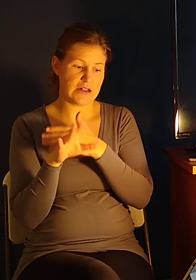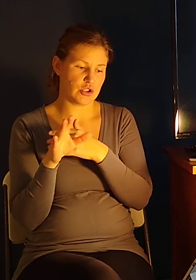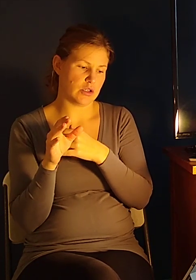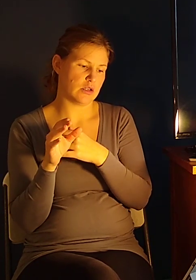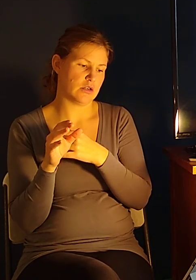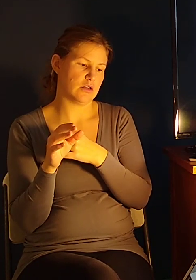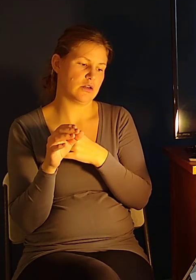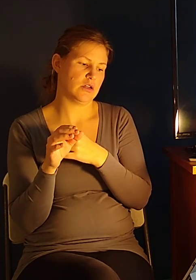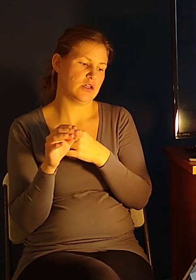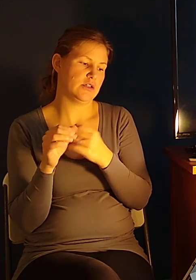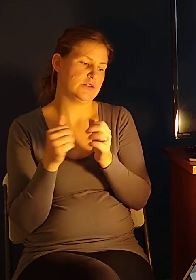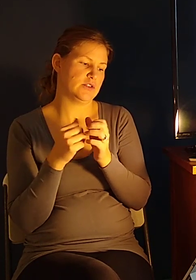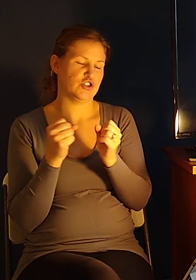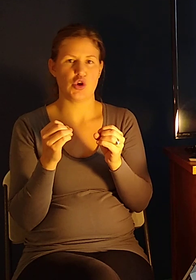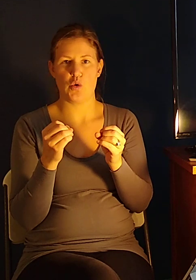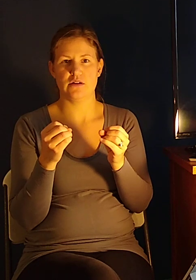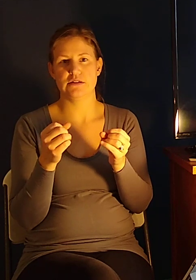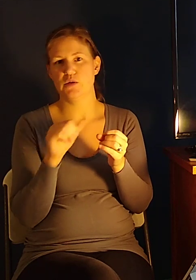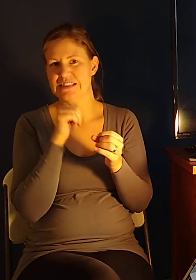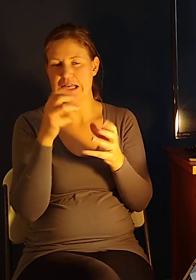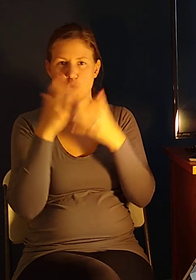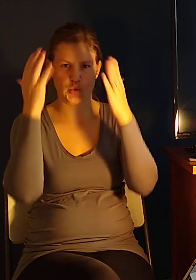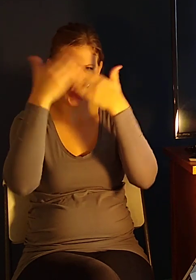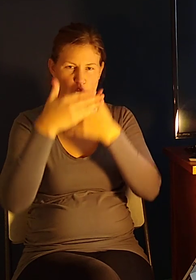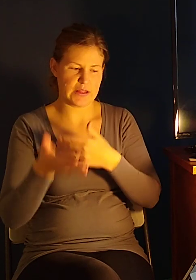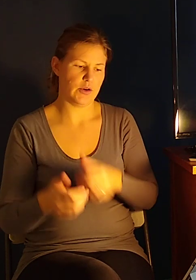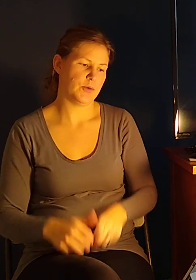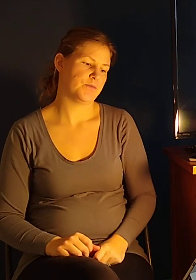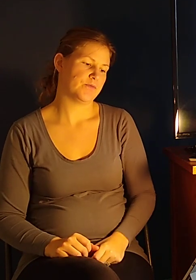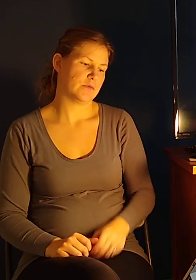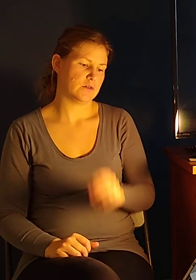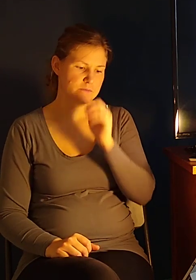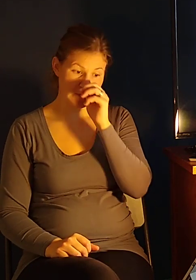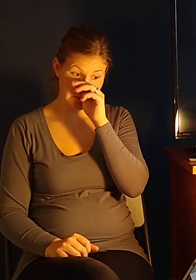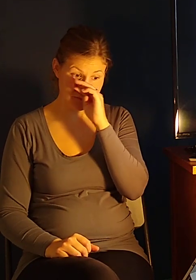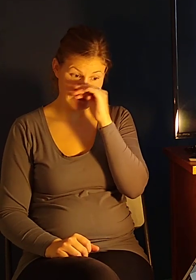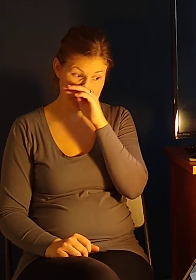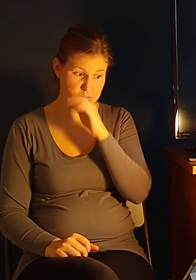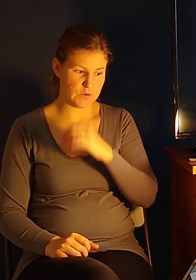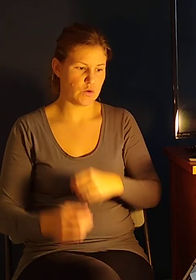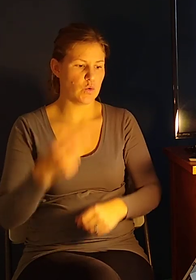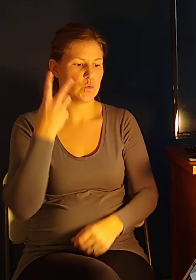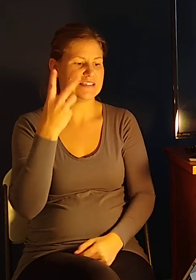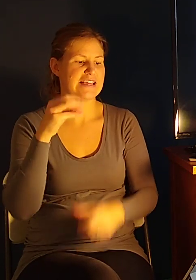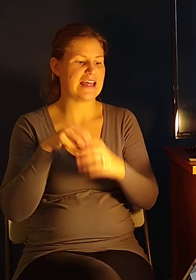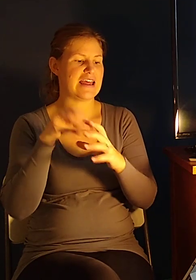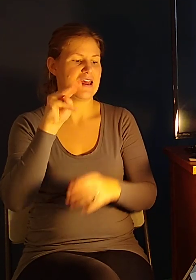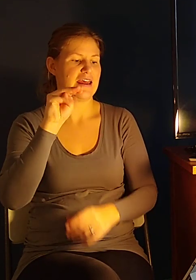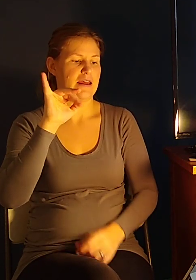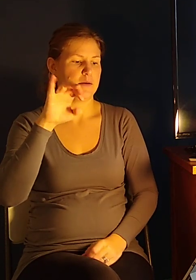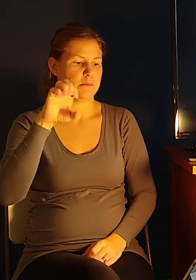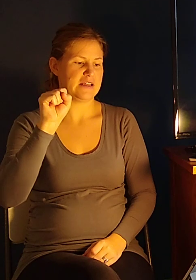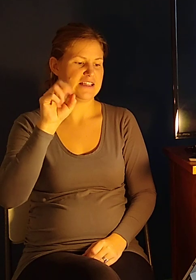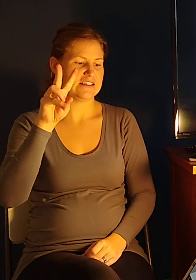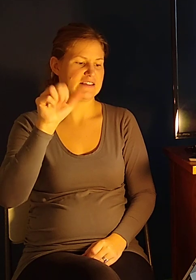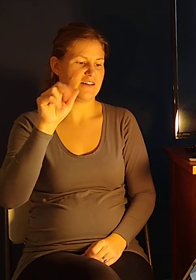dark canyons. We see this in the architecture of Mies van der Rohe in his Philip